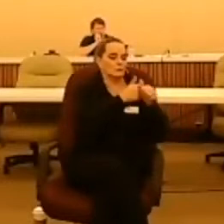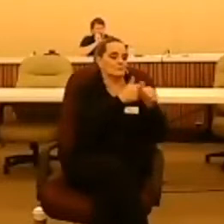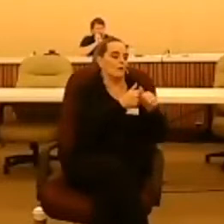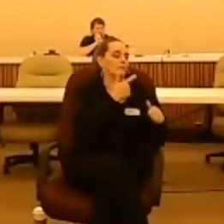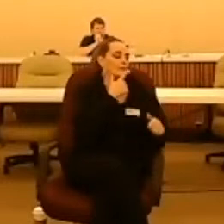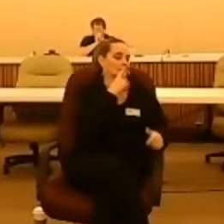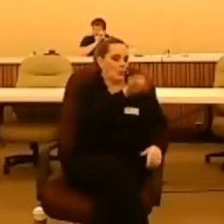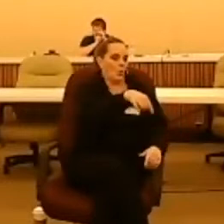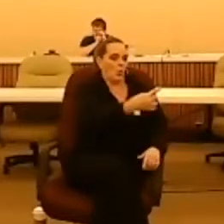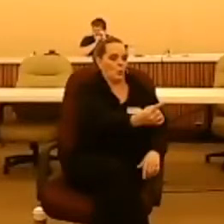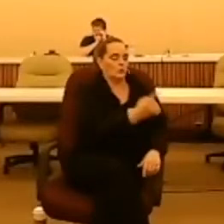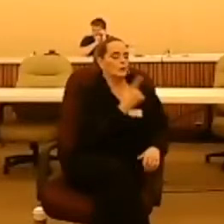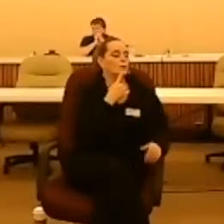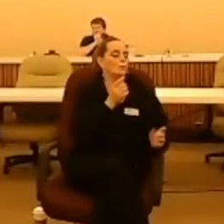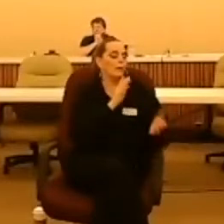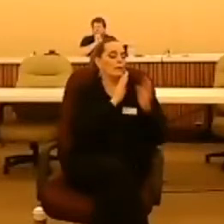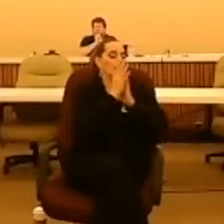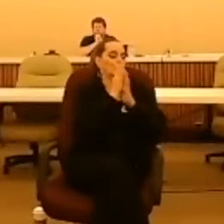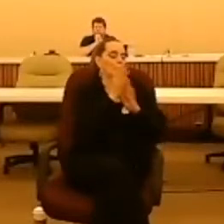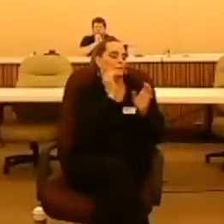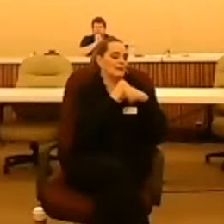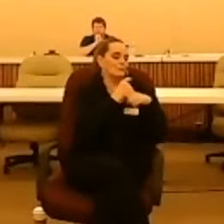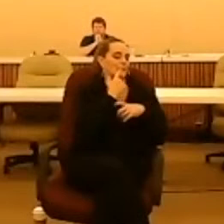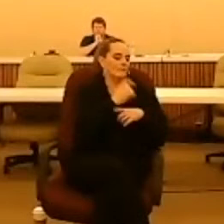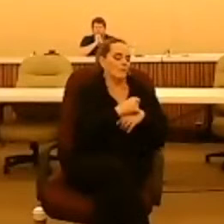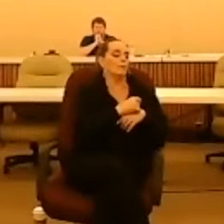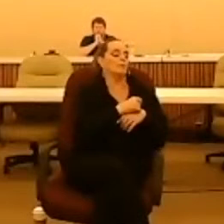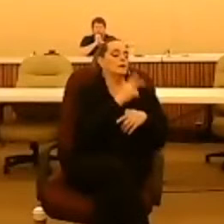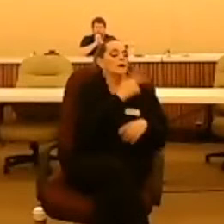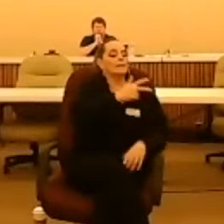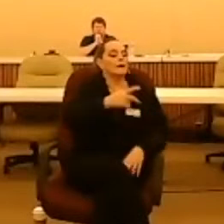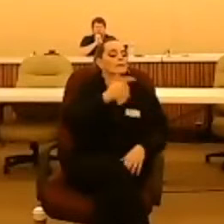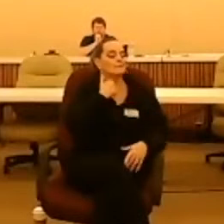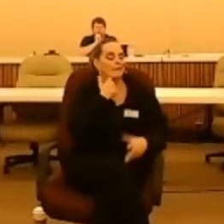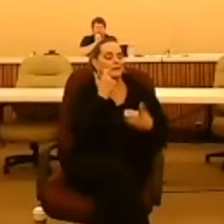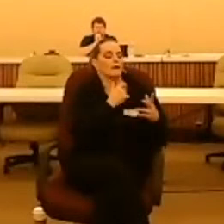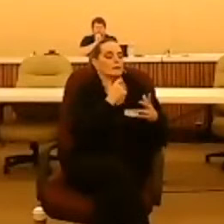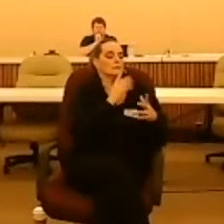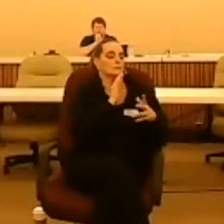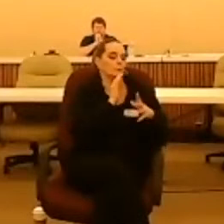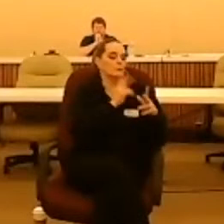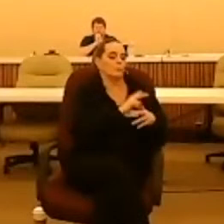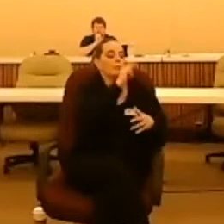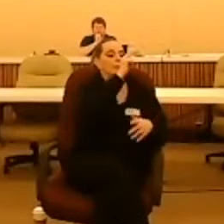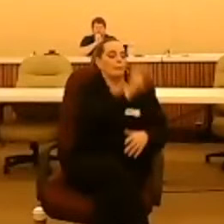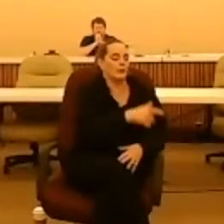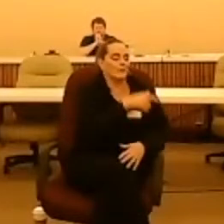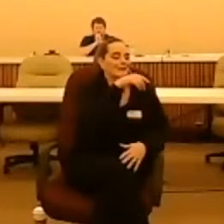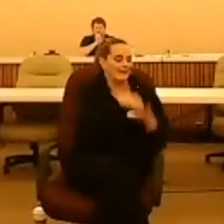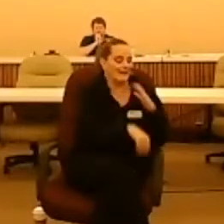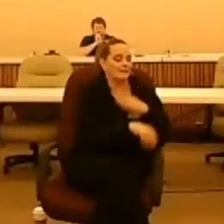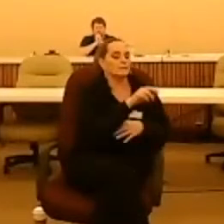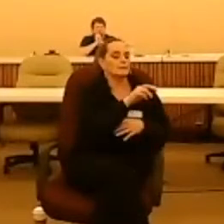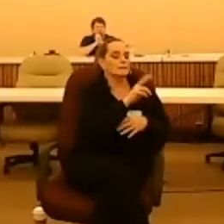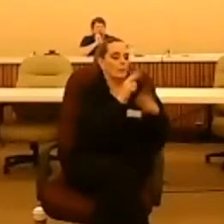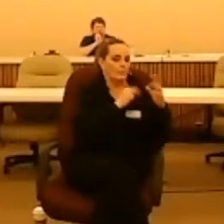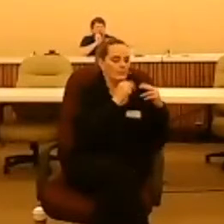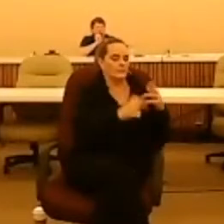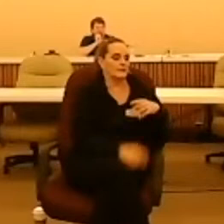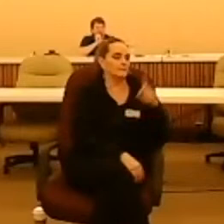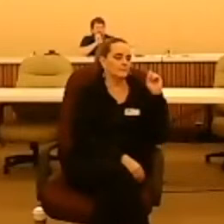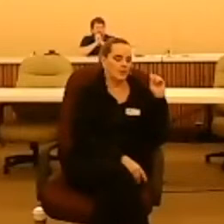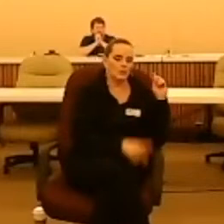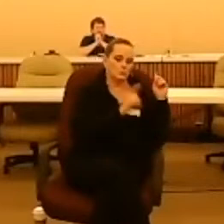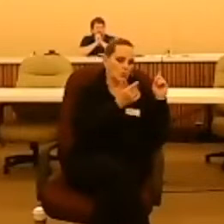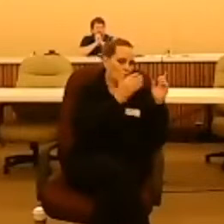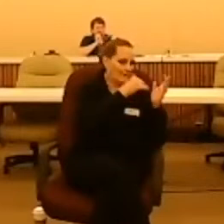that's generated by the vehicles entering, exiting the site based on the ITE trip generation manual that we use. So